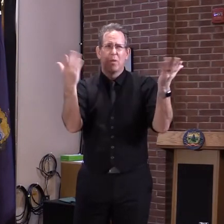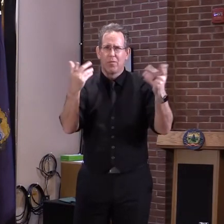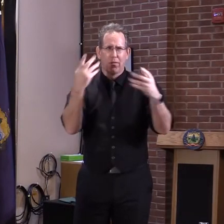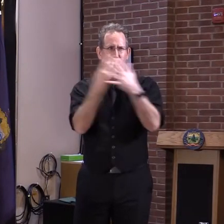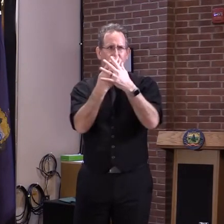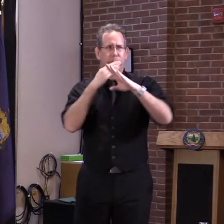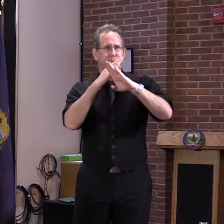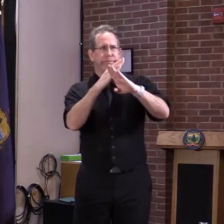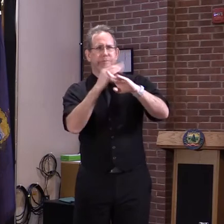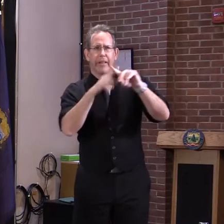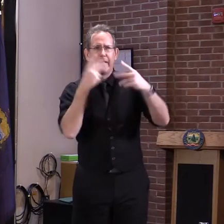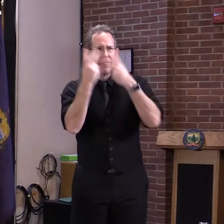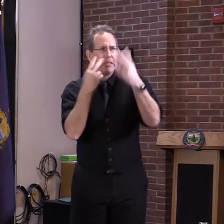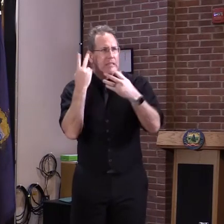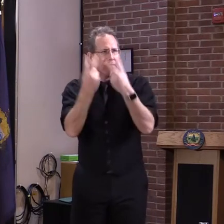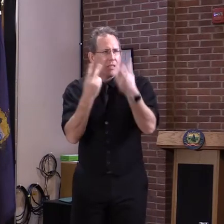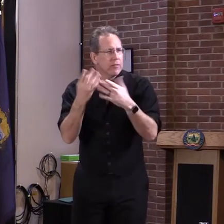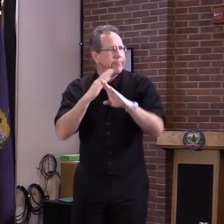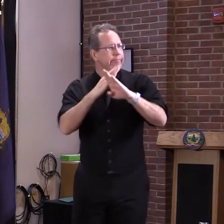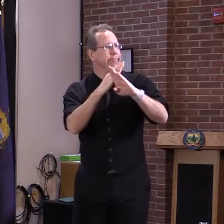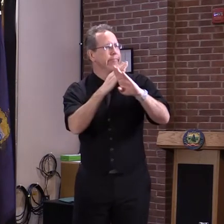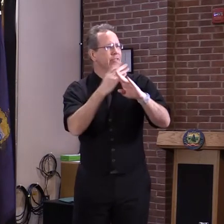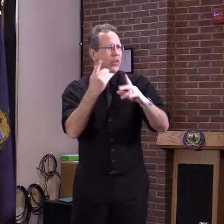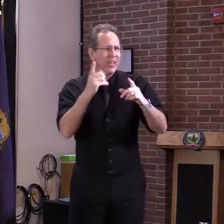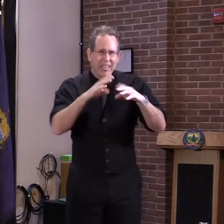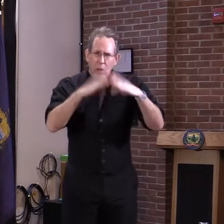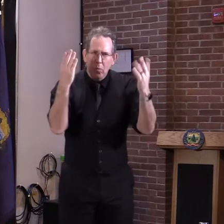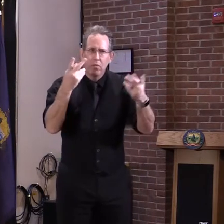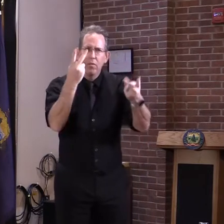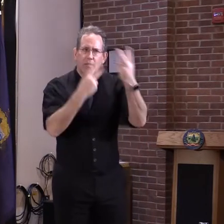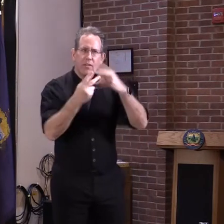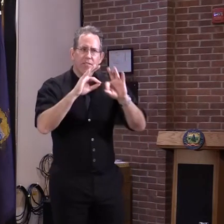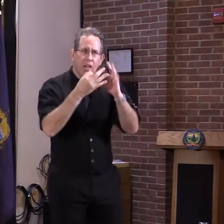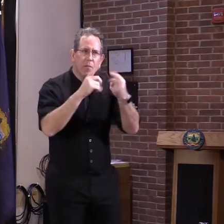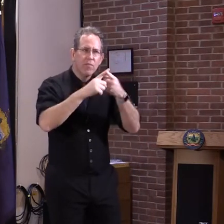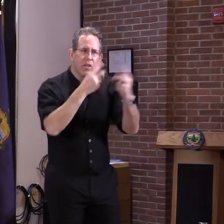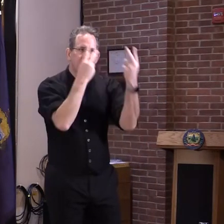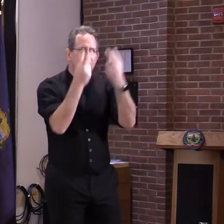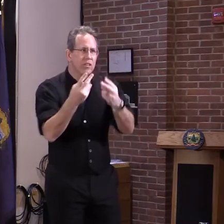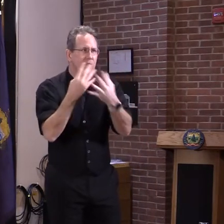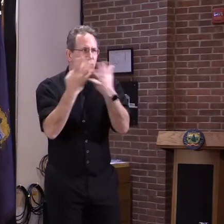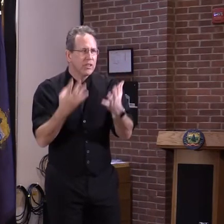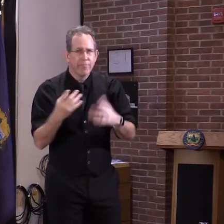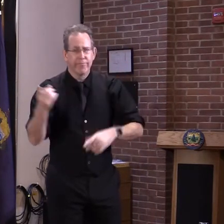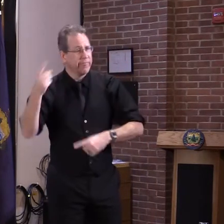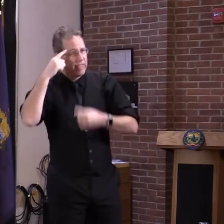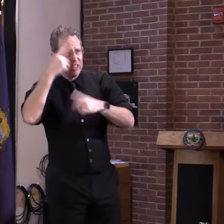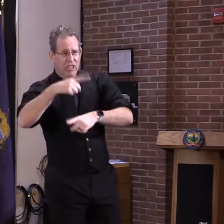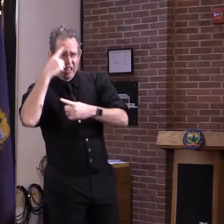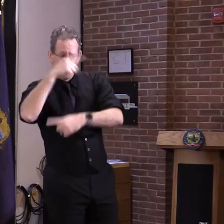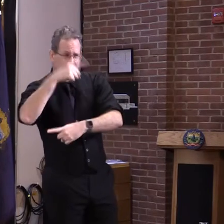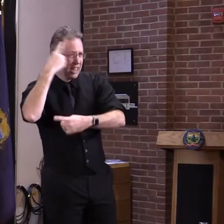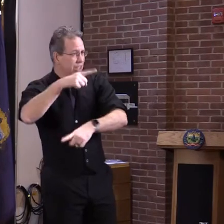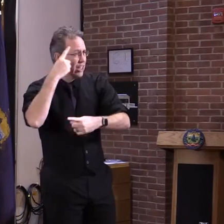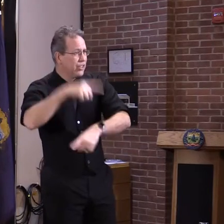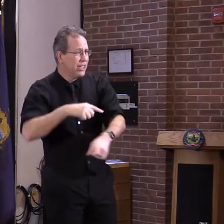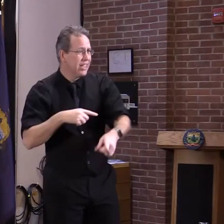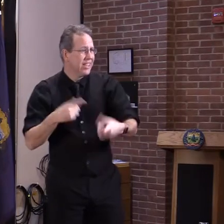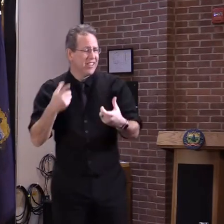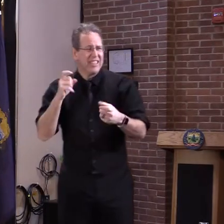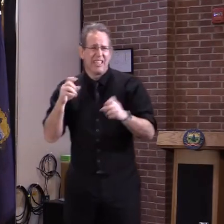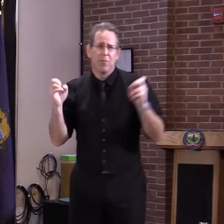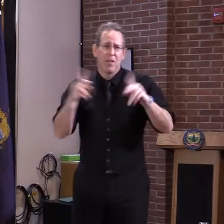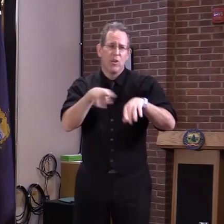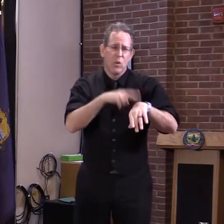I think that is, I think it's a good point. I believe that we need to get back to normal, and that would include